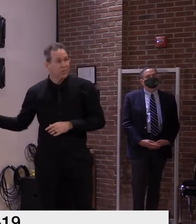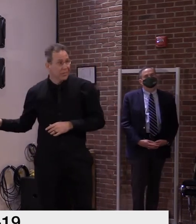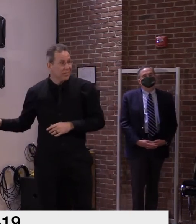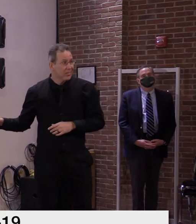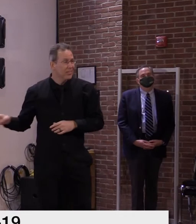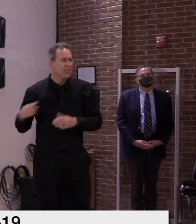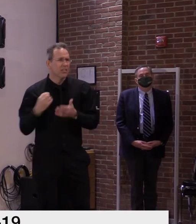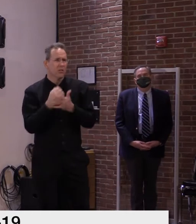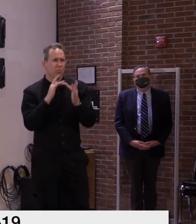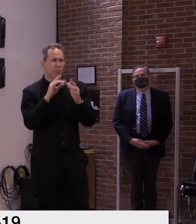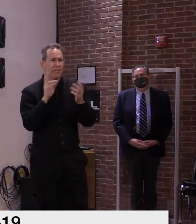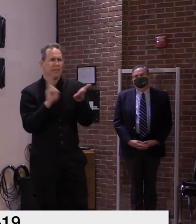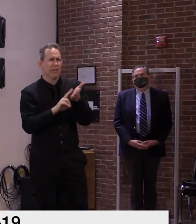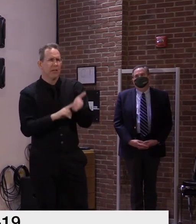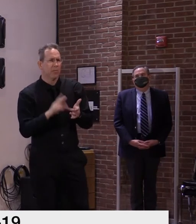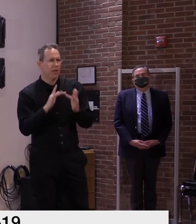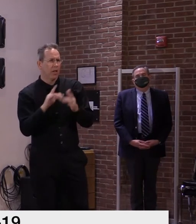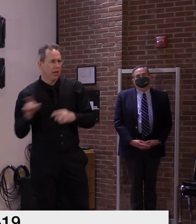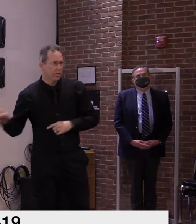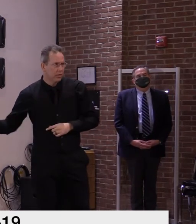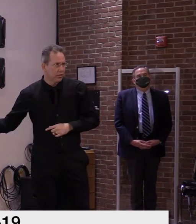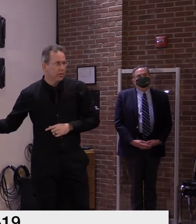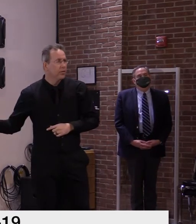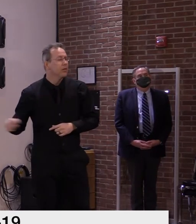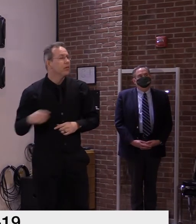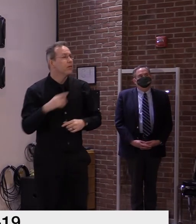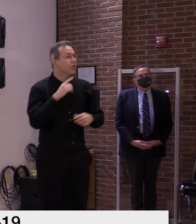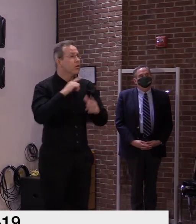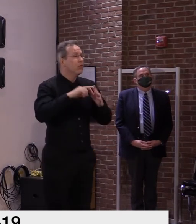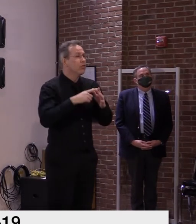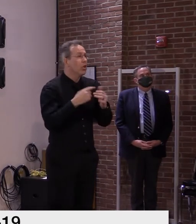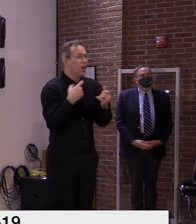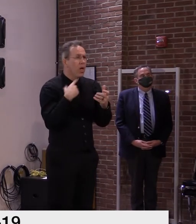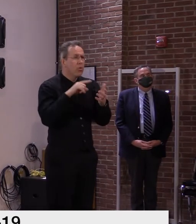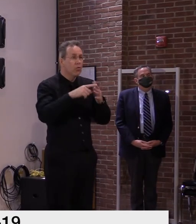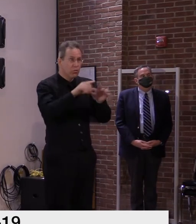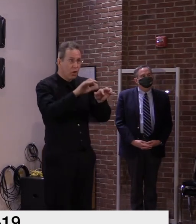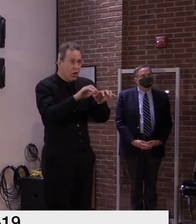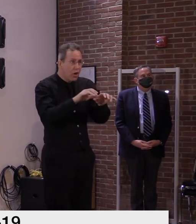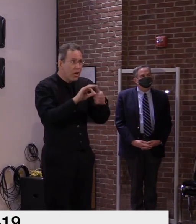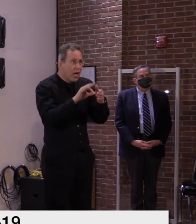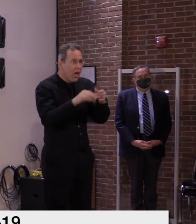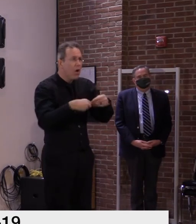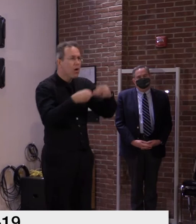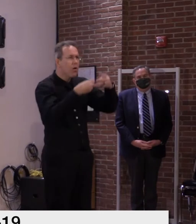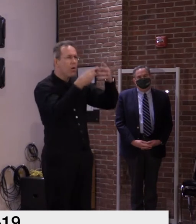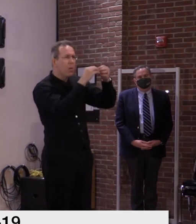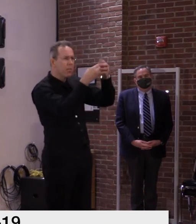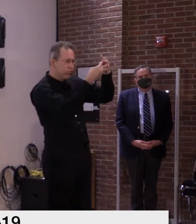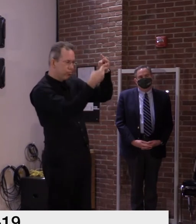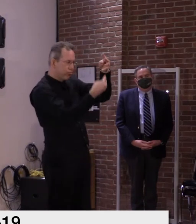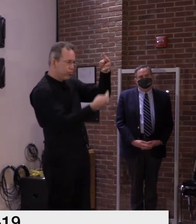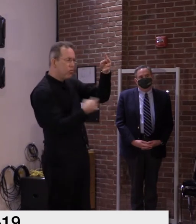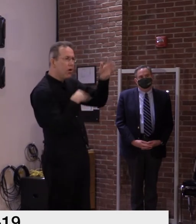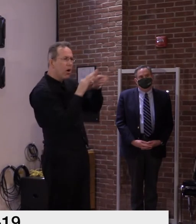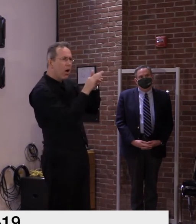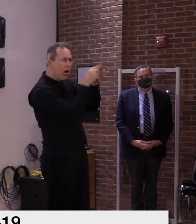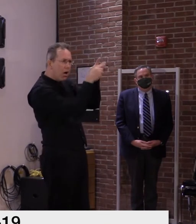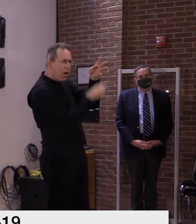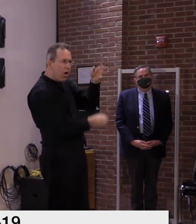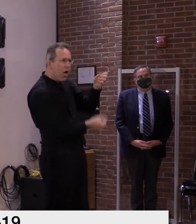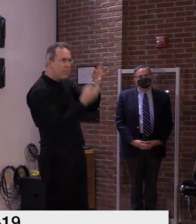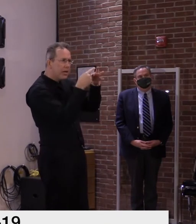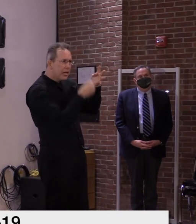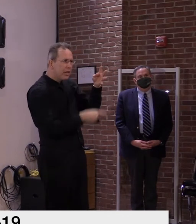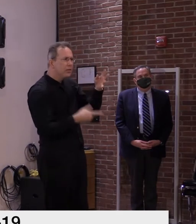healthvermont.gov/myvaccine and start an account and sign up at 8:15 on Monday for an appointment. We